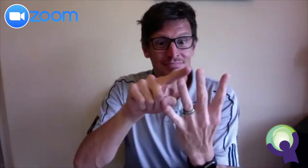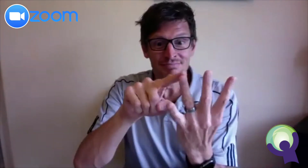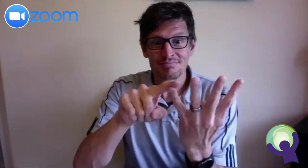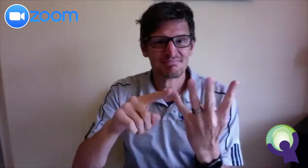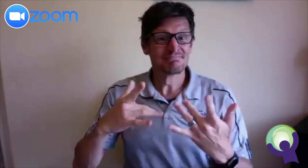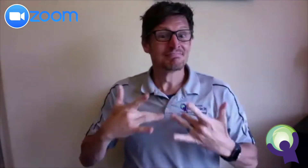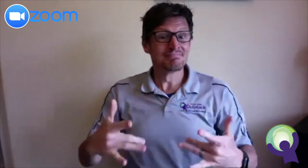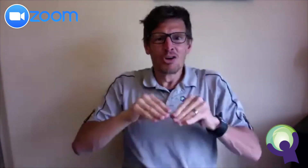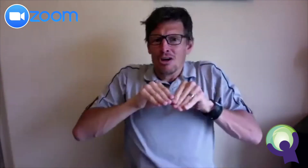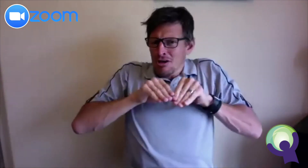Dispersal methods of seeds.